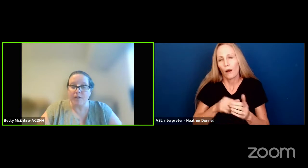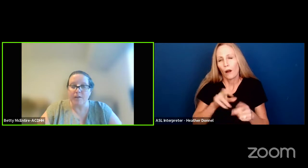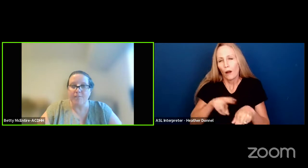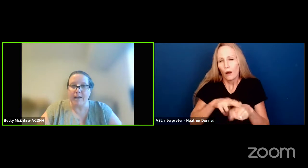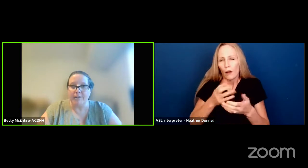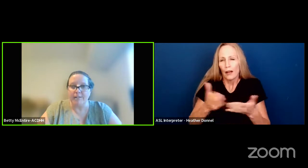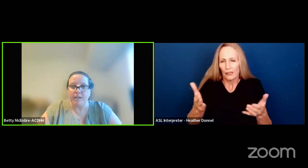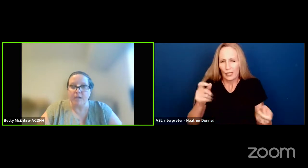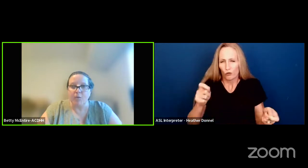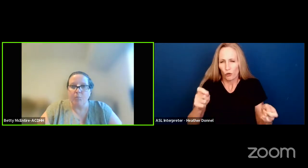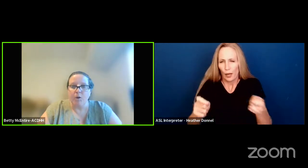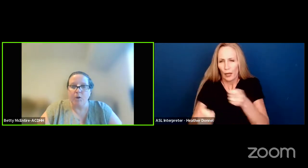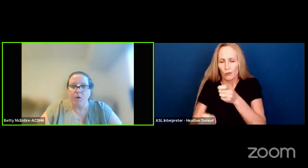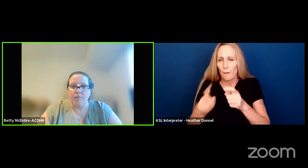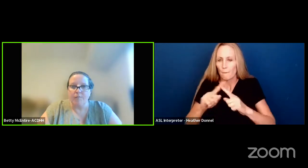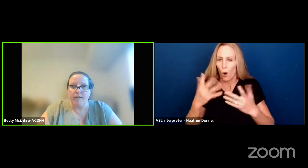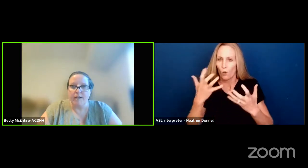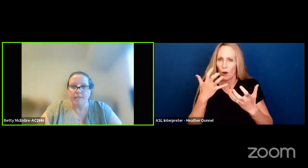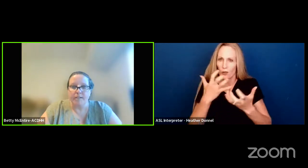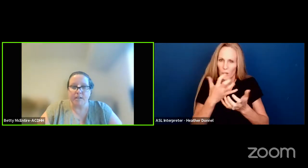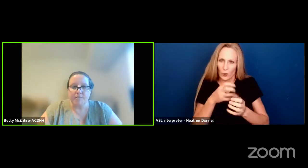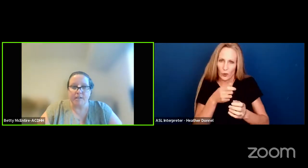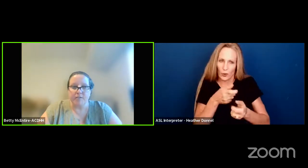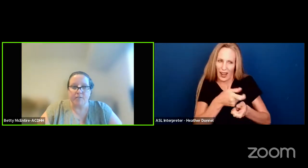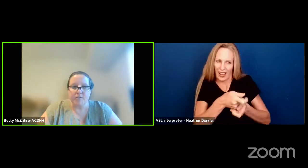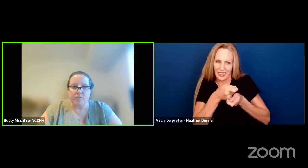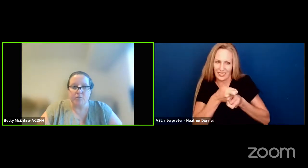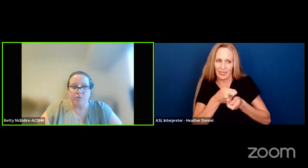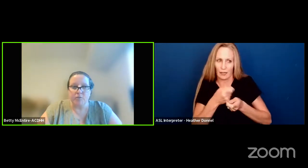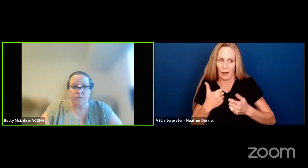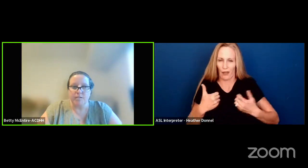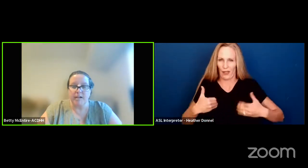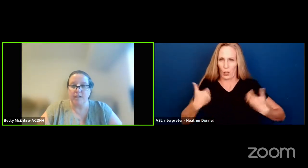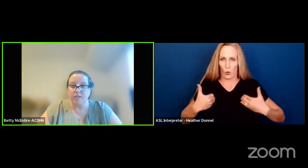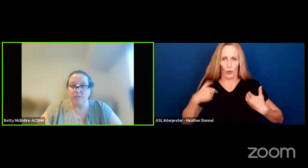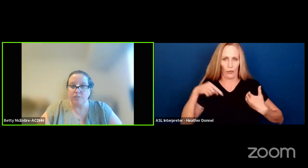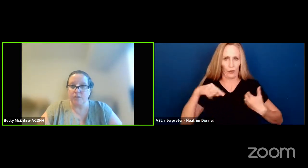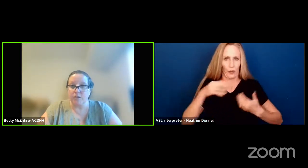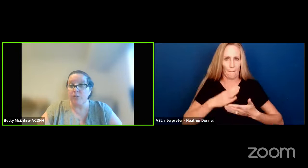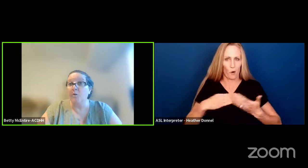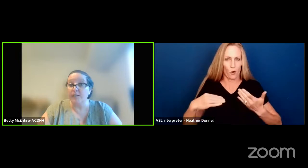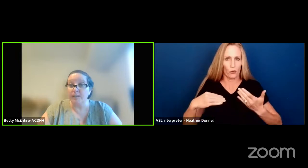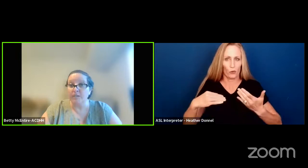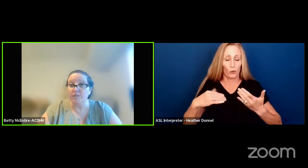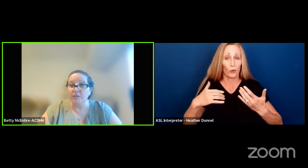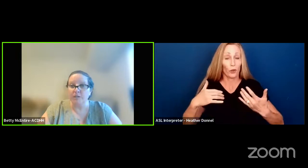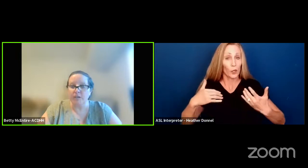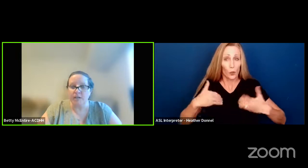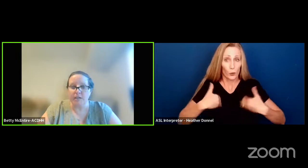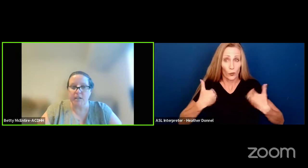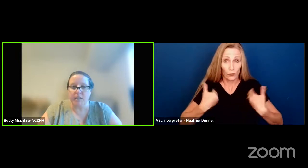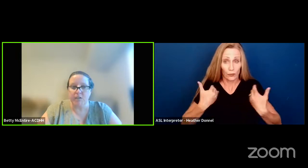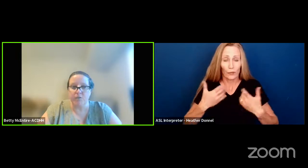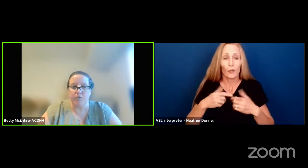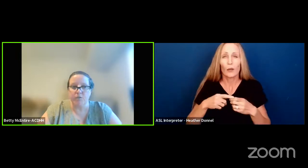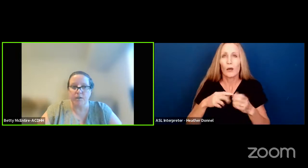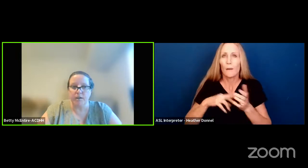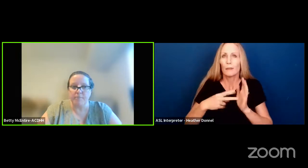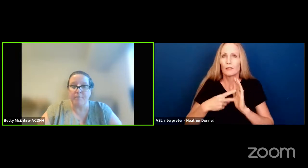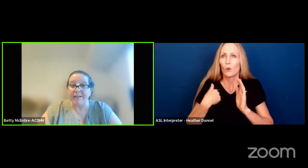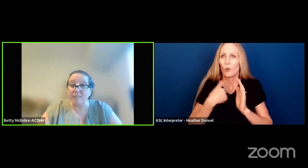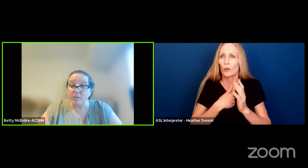youth of that. Part of that is the desire to and the willing to be creating a